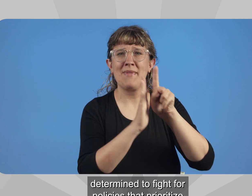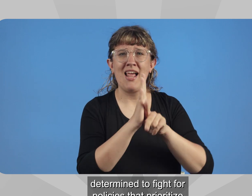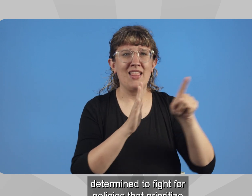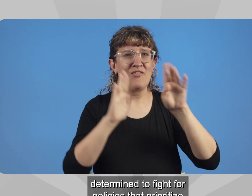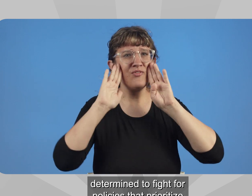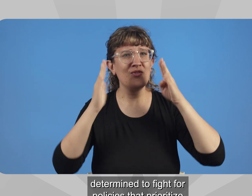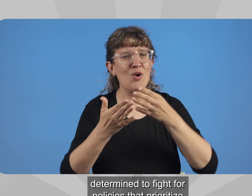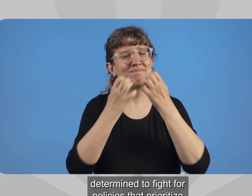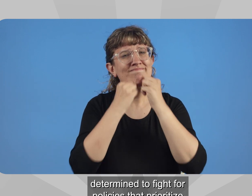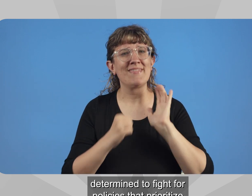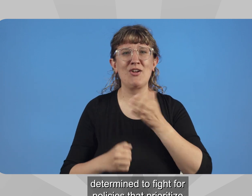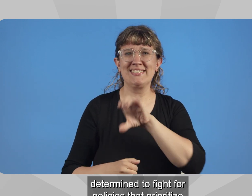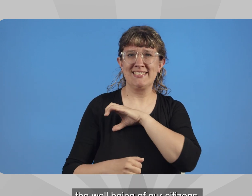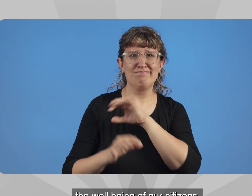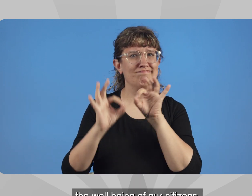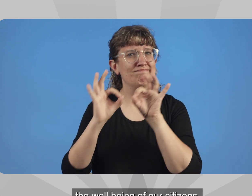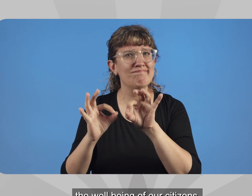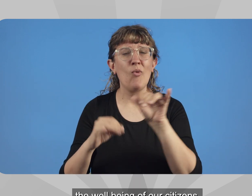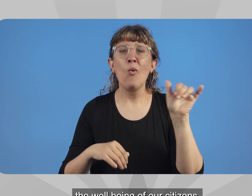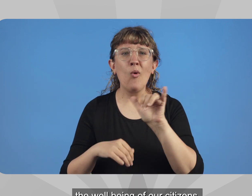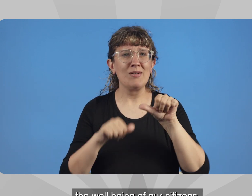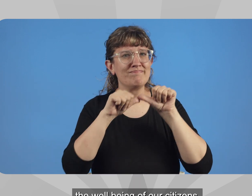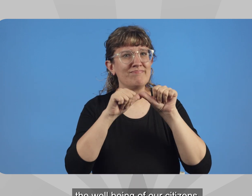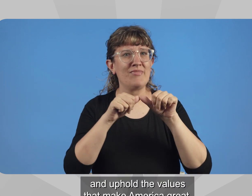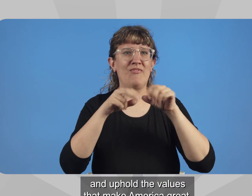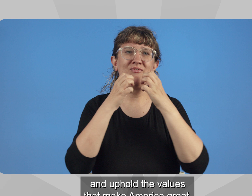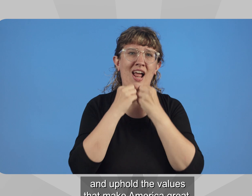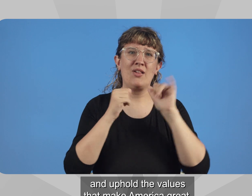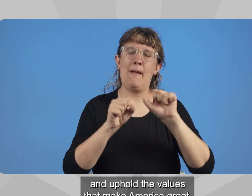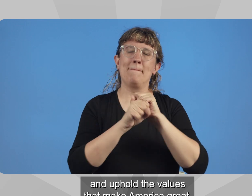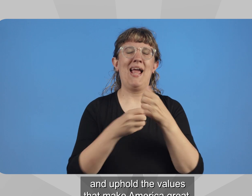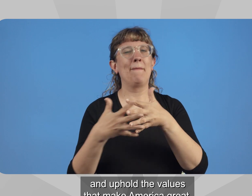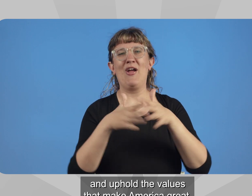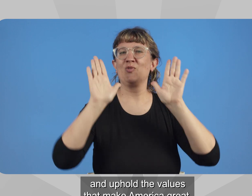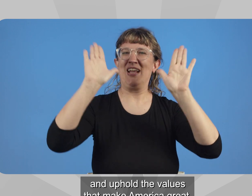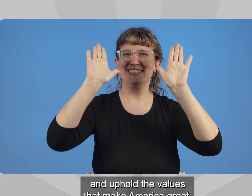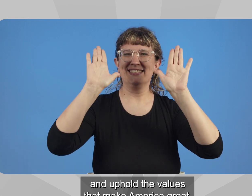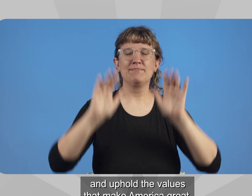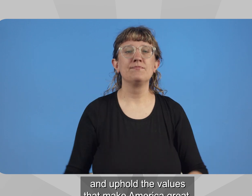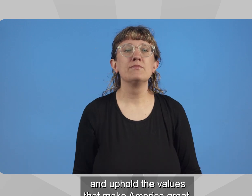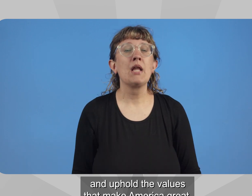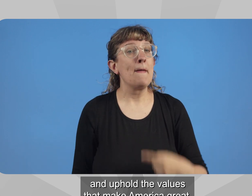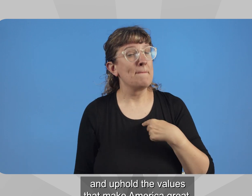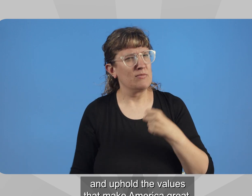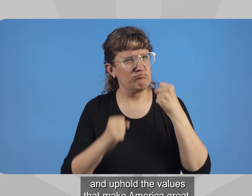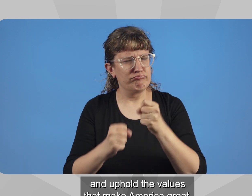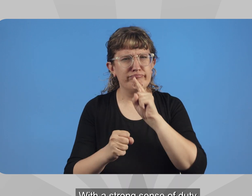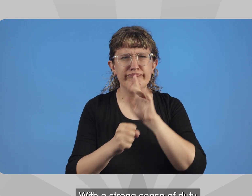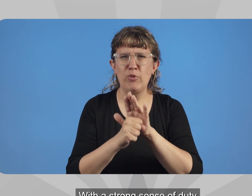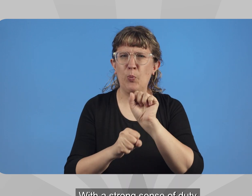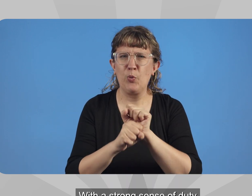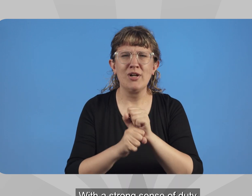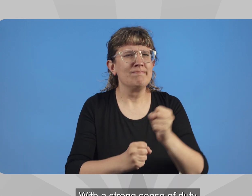to fight for policies that prioritize the well-being of our citizens and uphold the values that make America great.